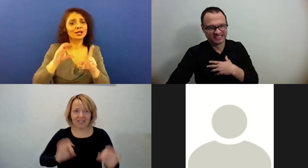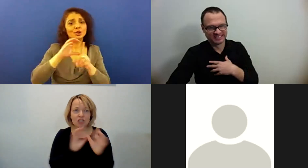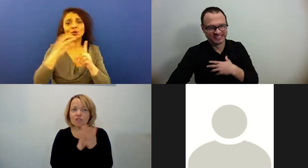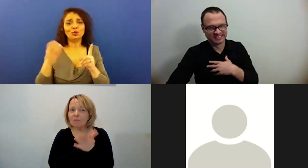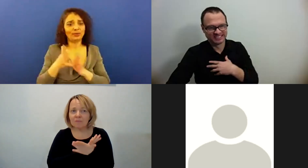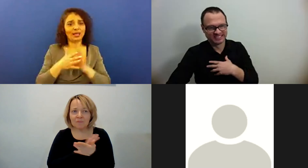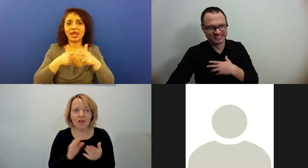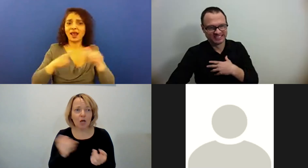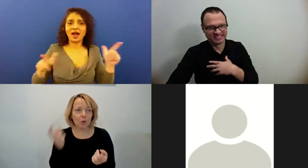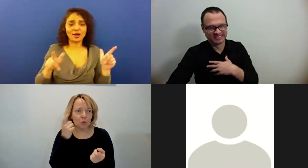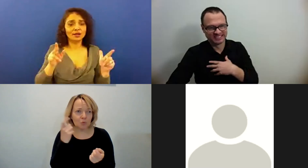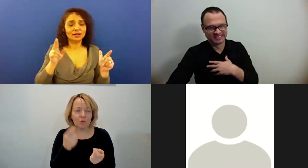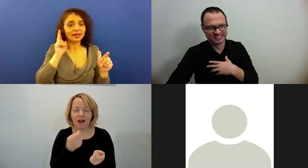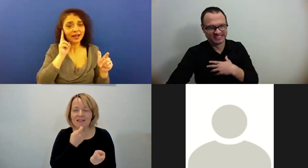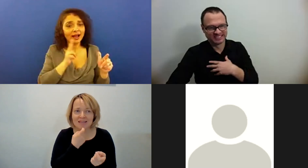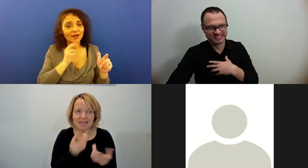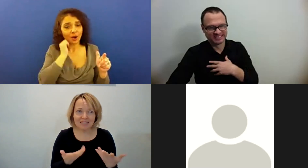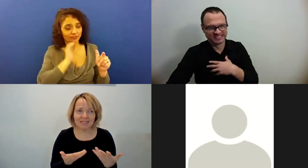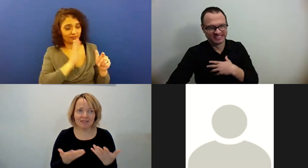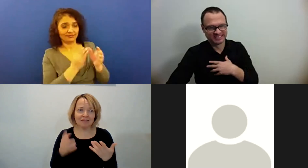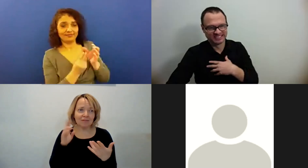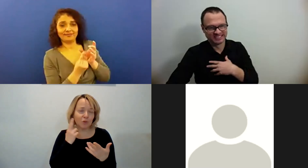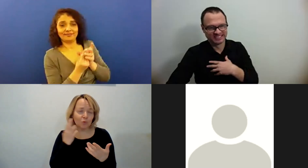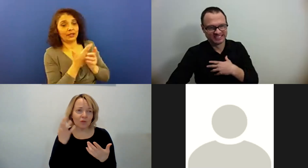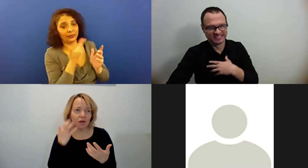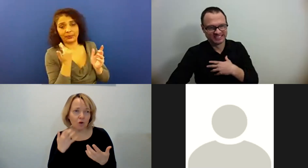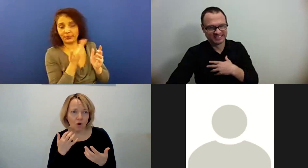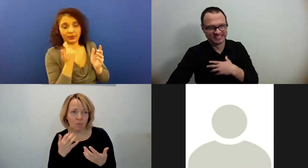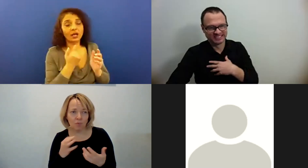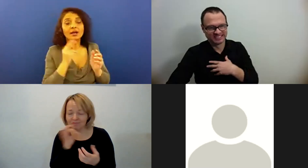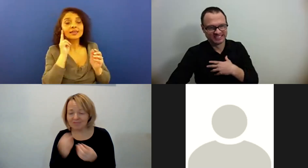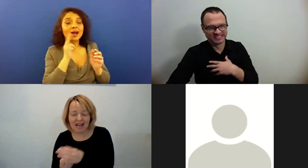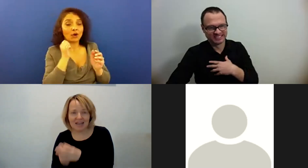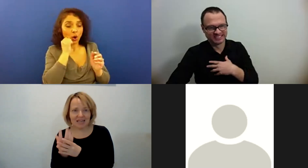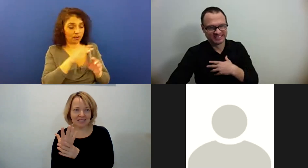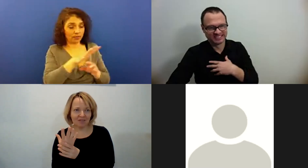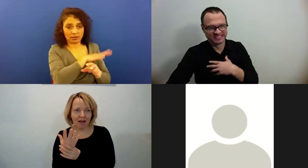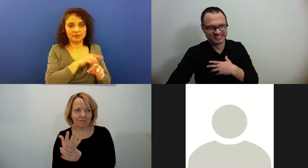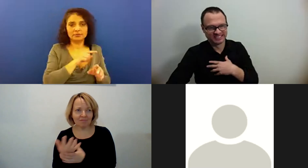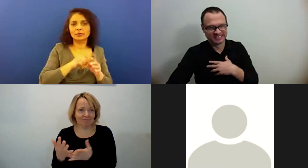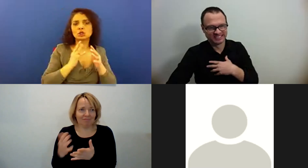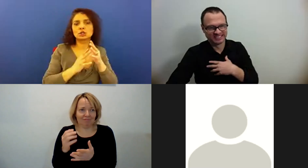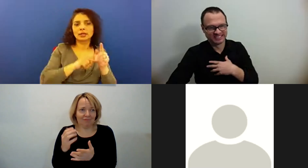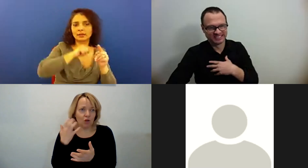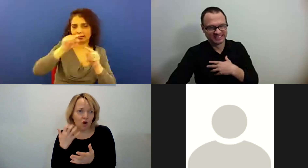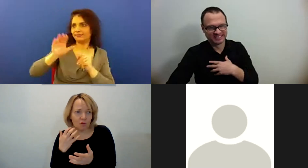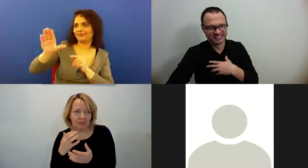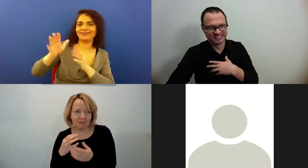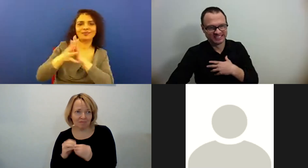sport, deaf sports, are not involved in the EUDY, the European Union of Deaf Youth.